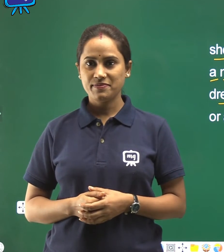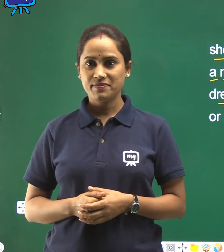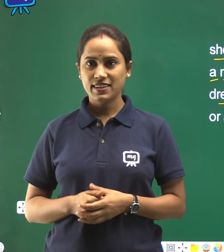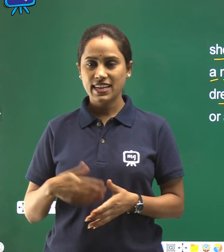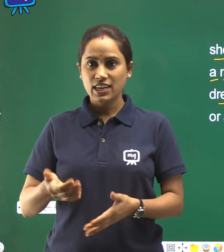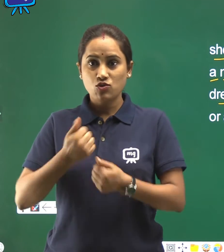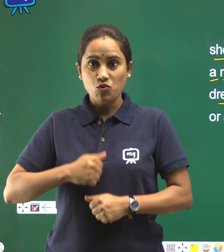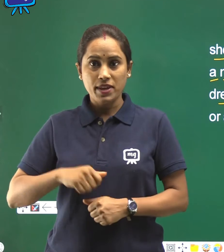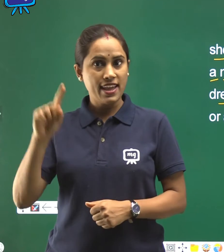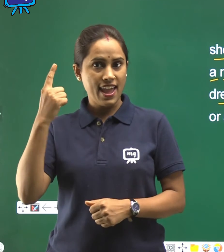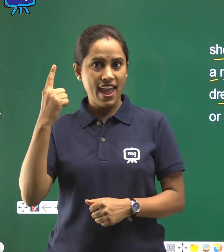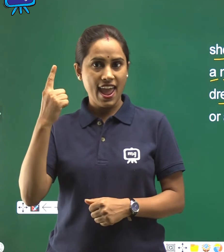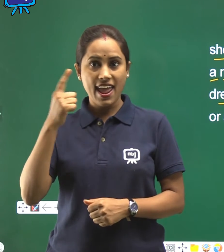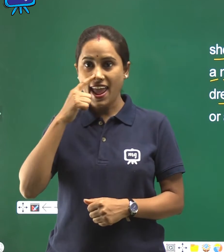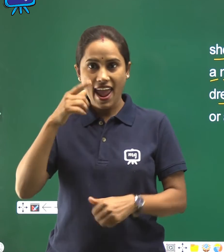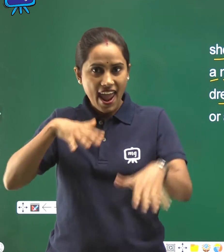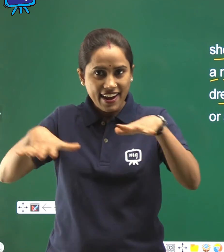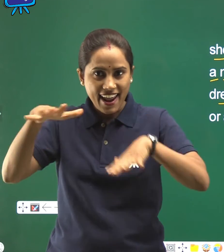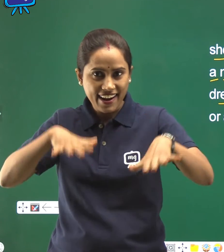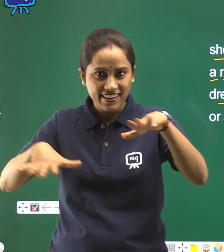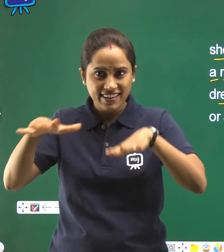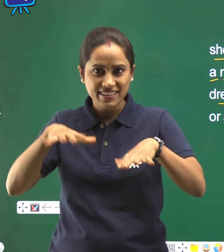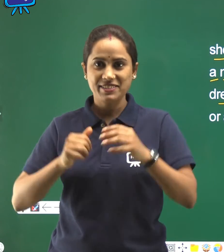to be an actress